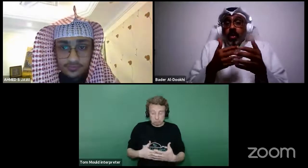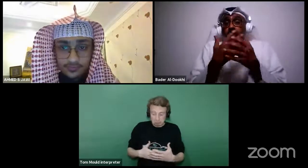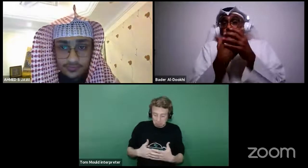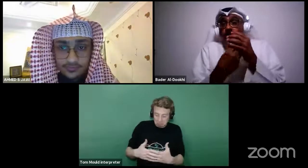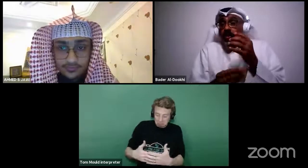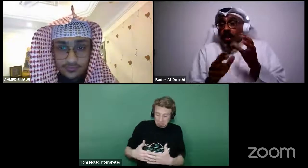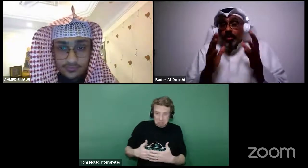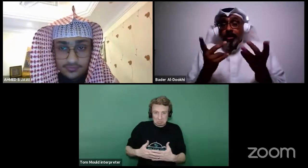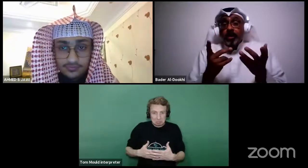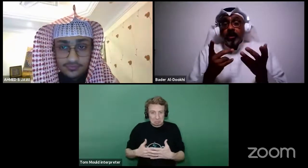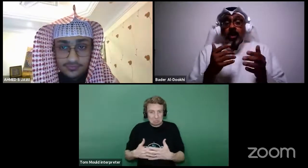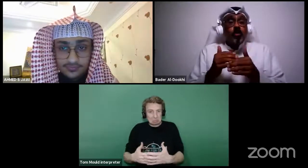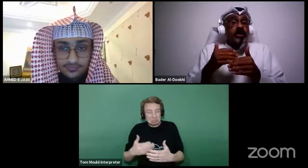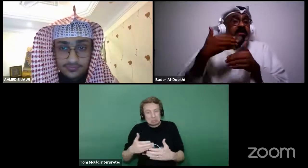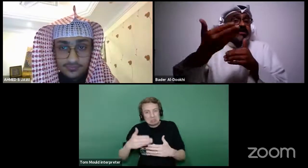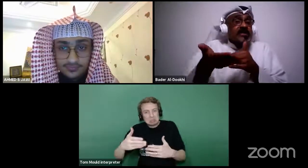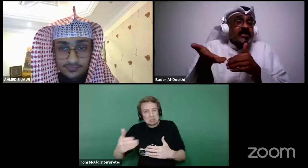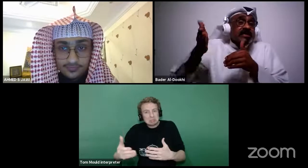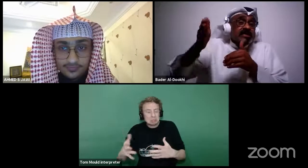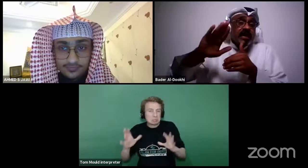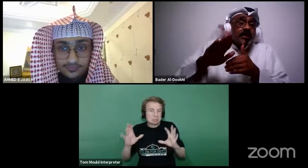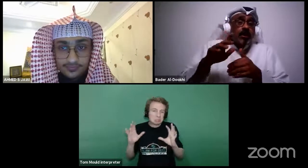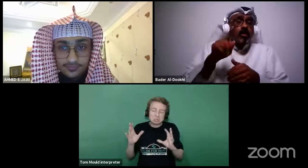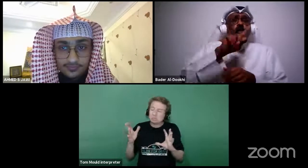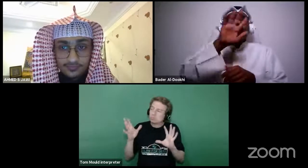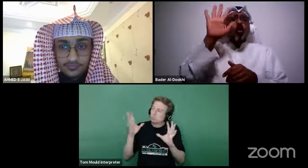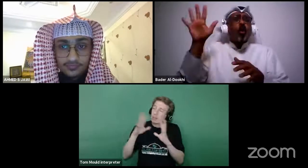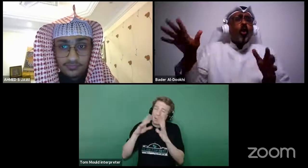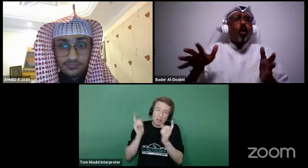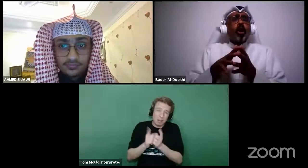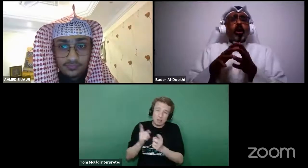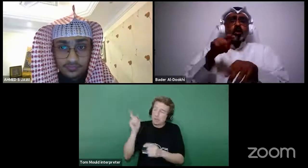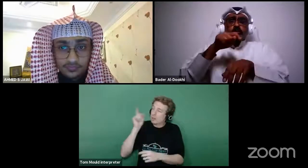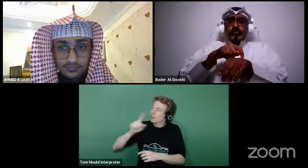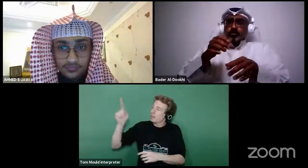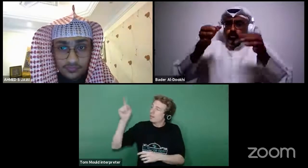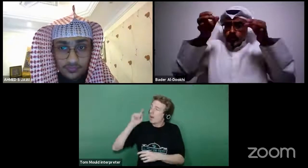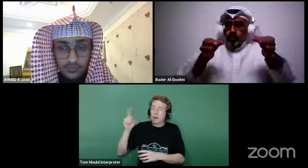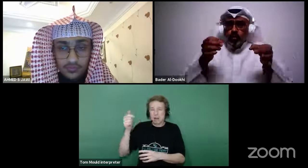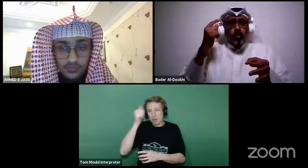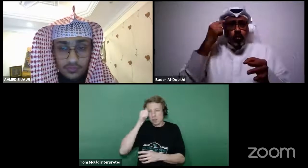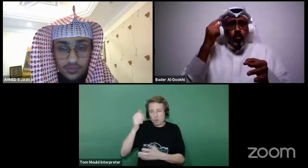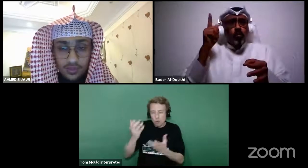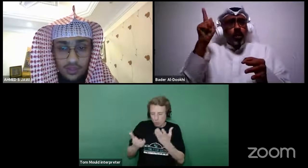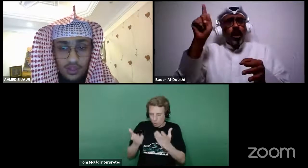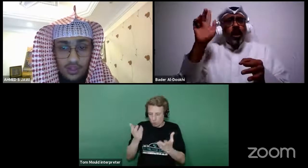or exceed, everything with him is in due proportion.